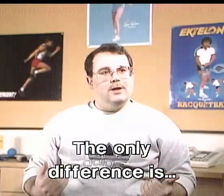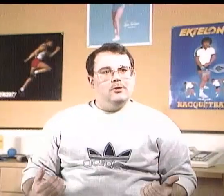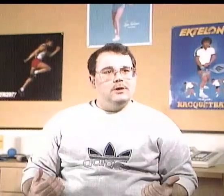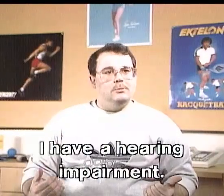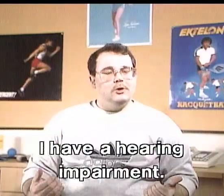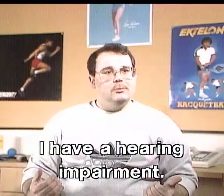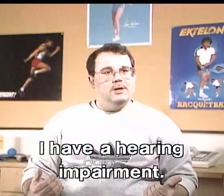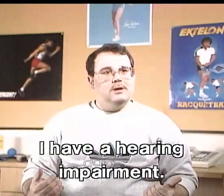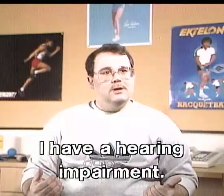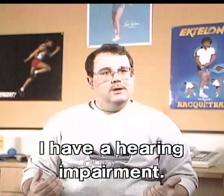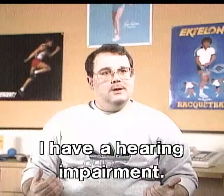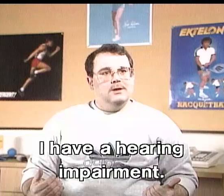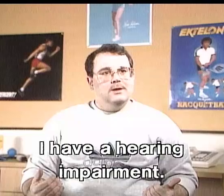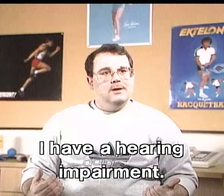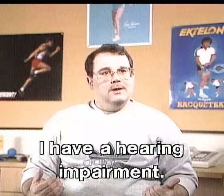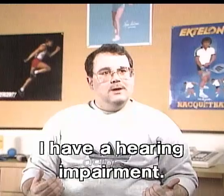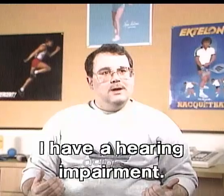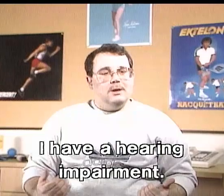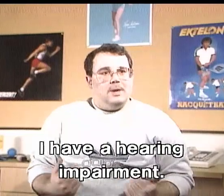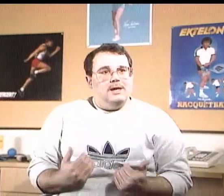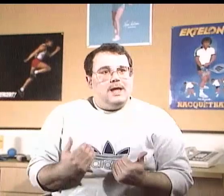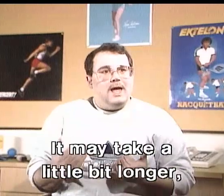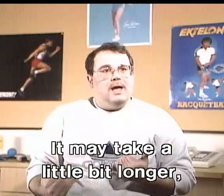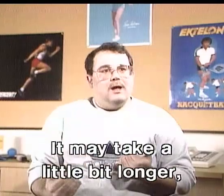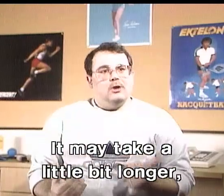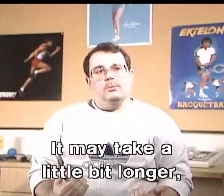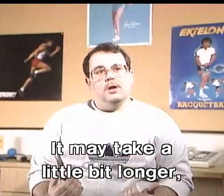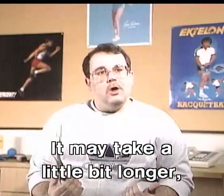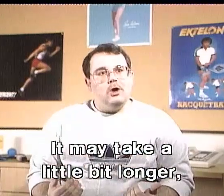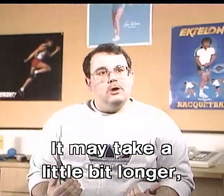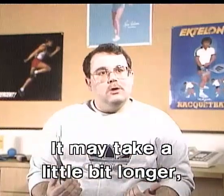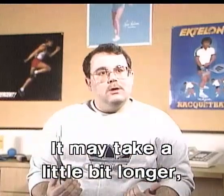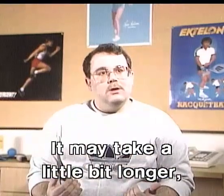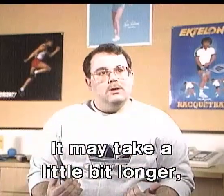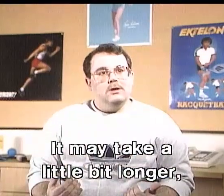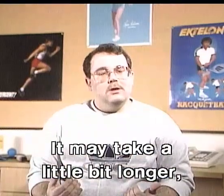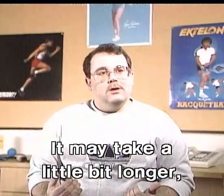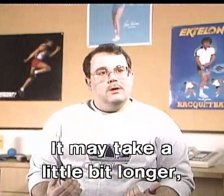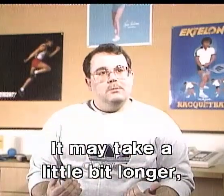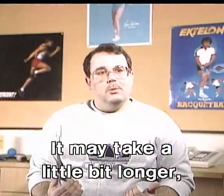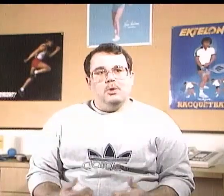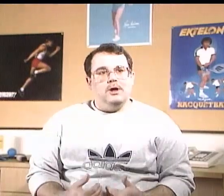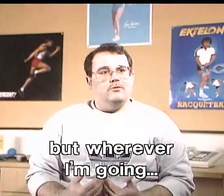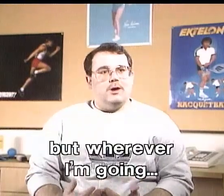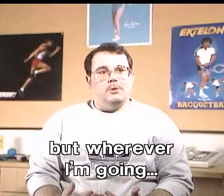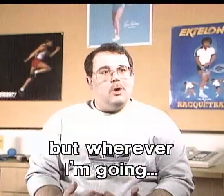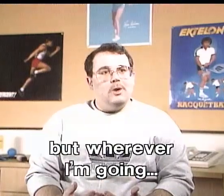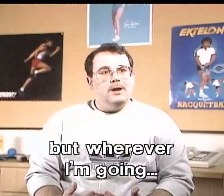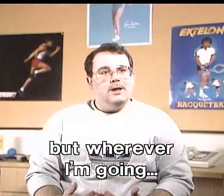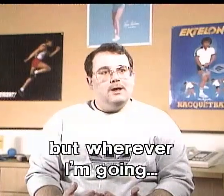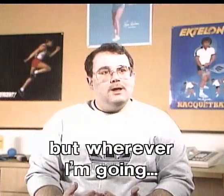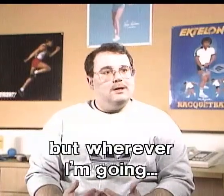hearing impairment, it may take a little bit longer, but wherever I'm going, it's not